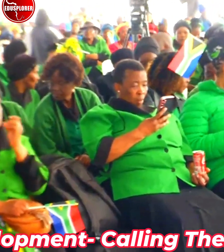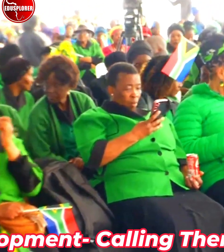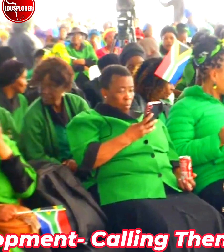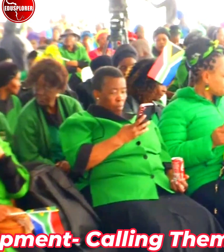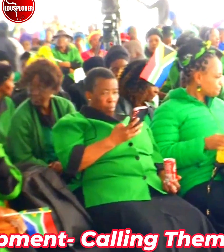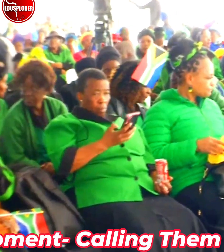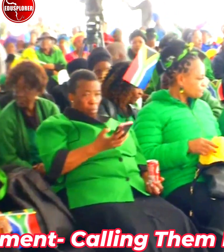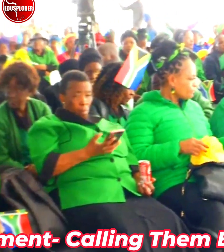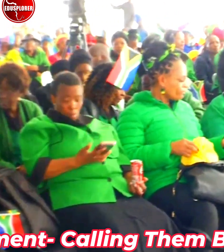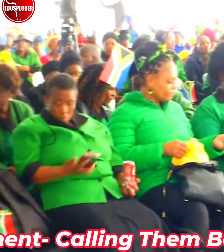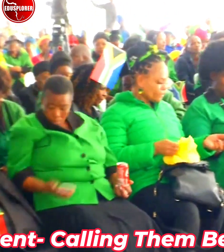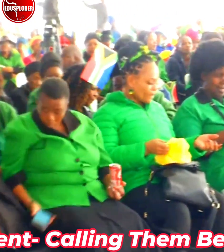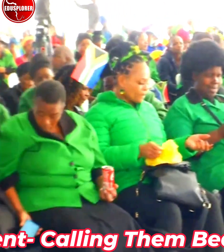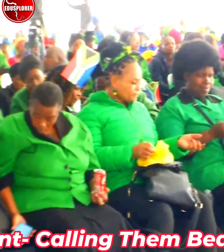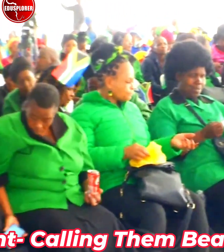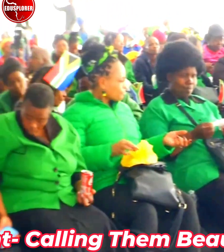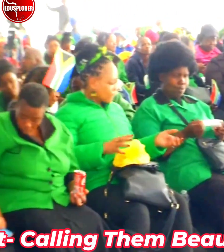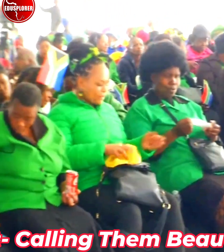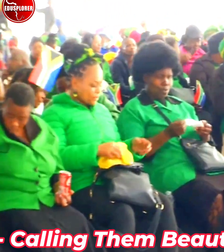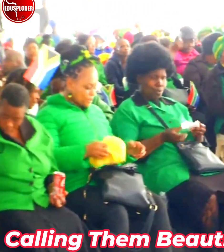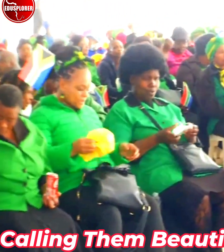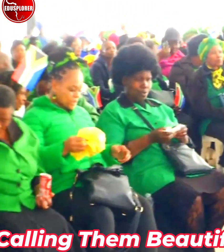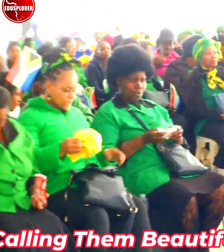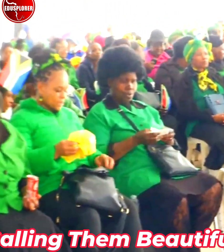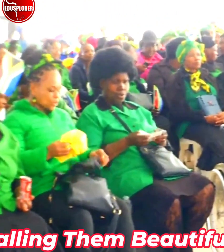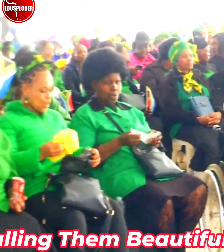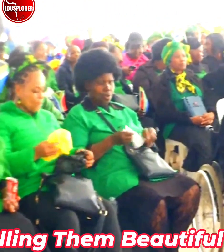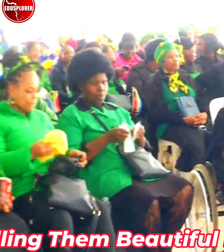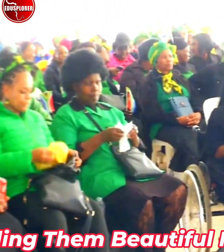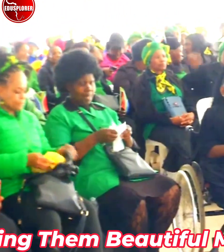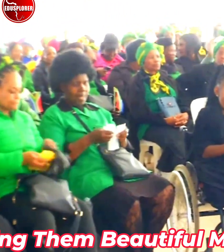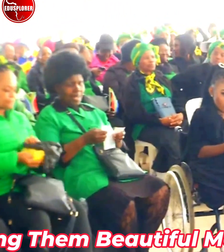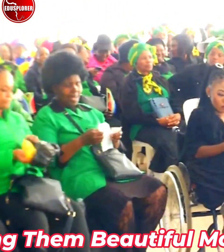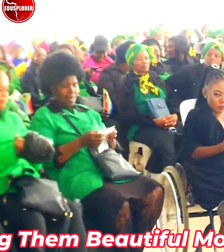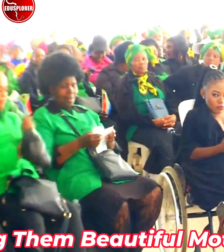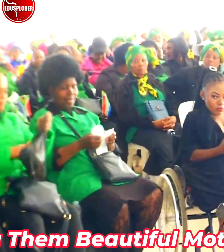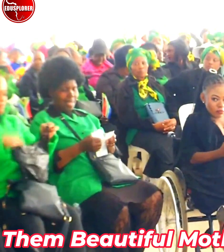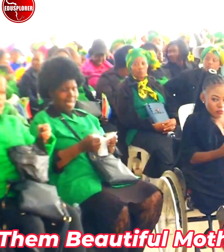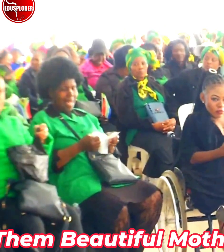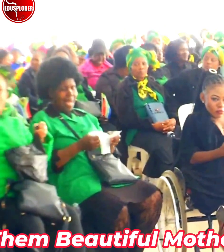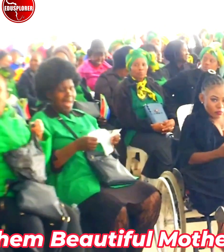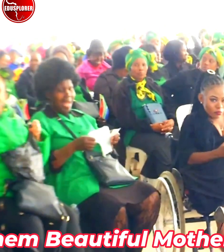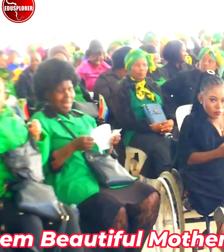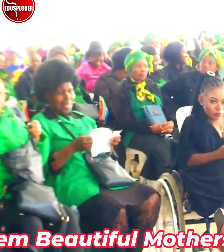no longer be paid lower than men for the same work that they do.